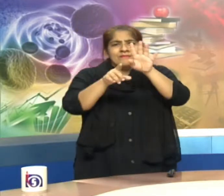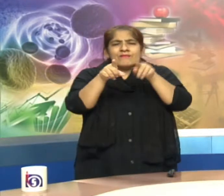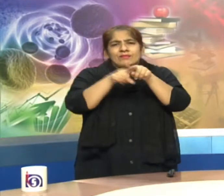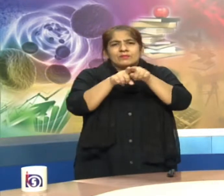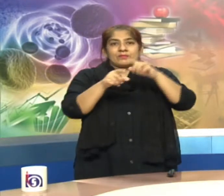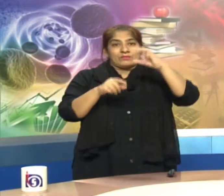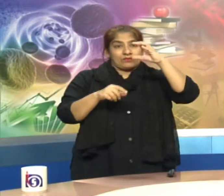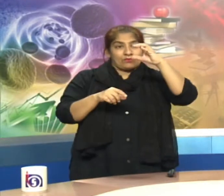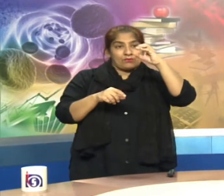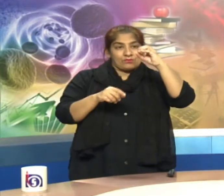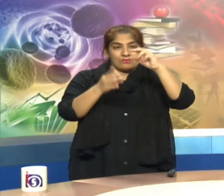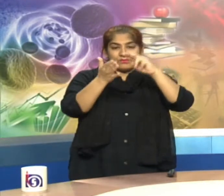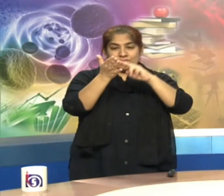And similarly,